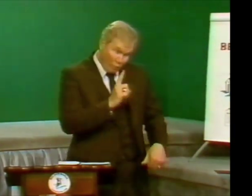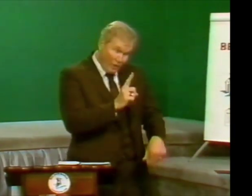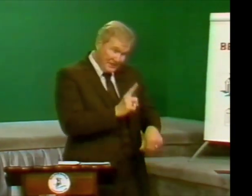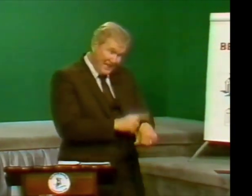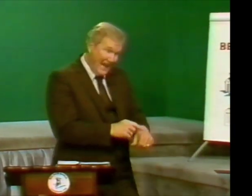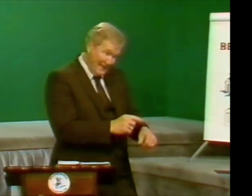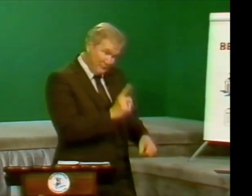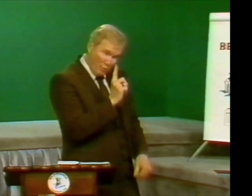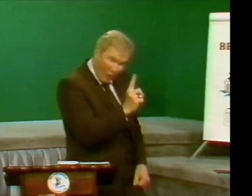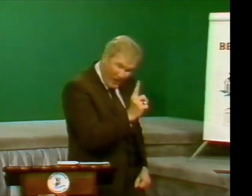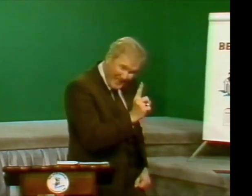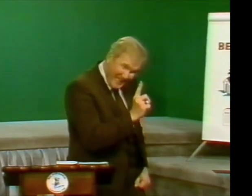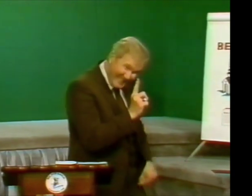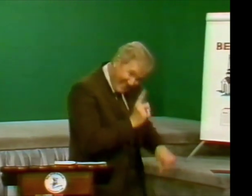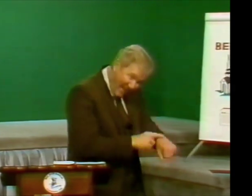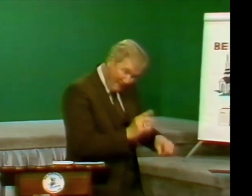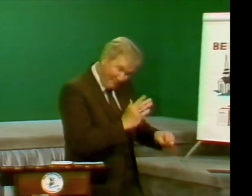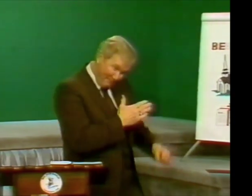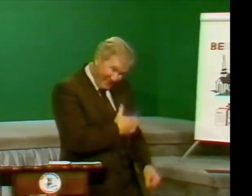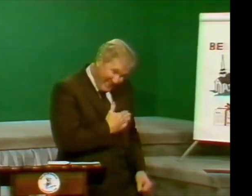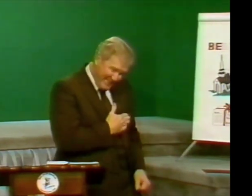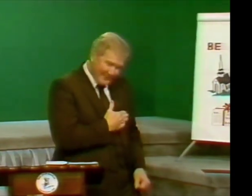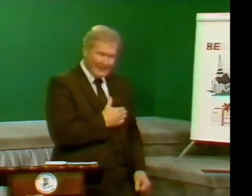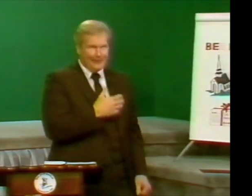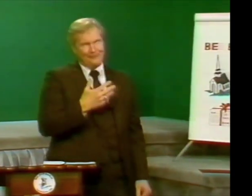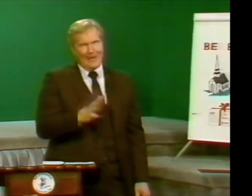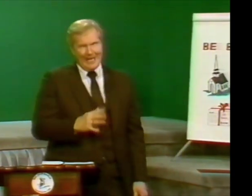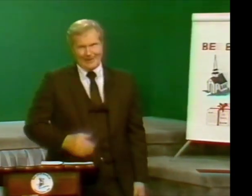one time, please. Finally,